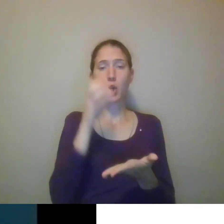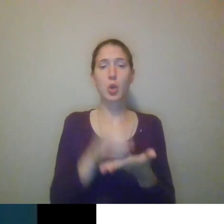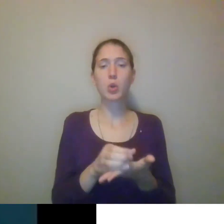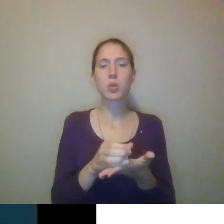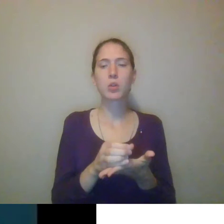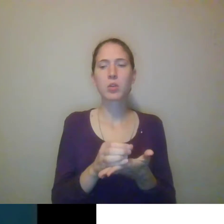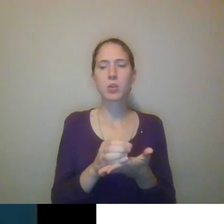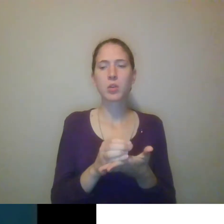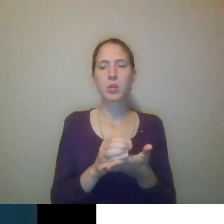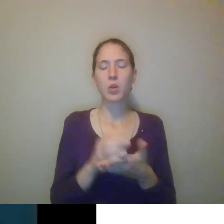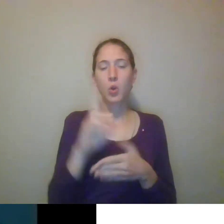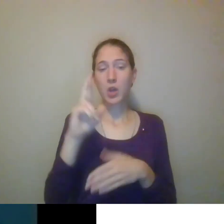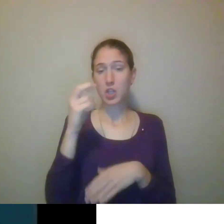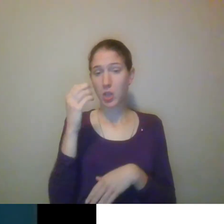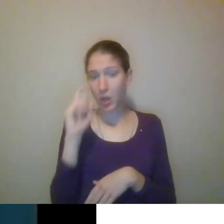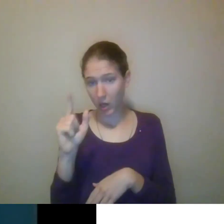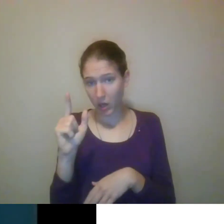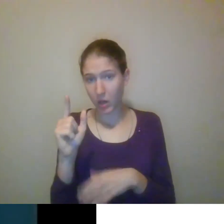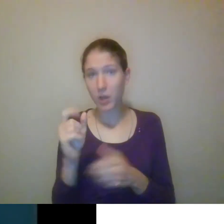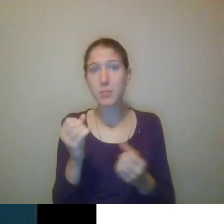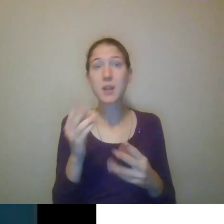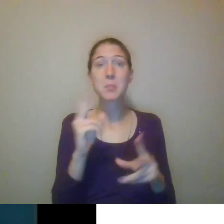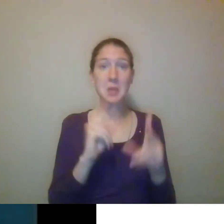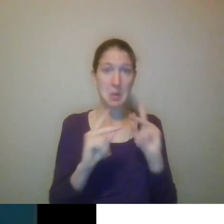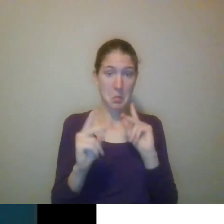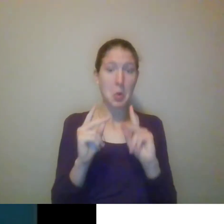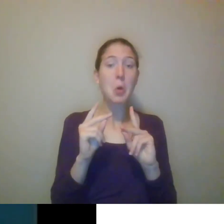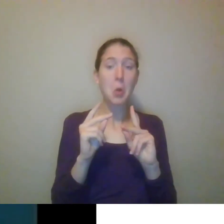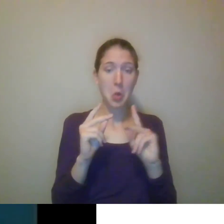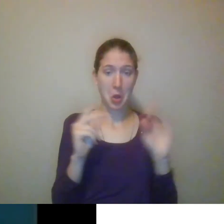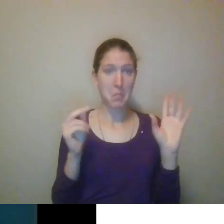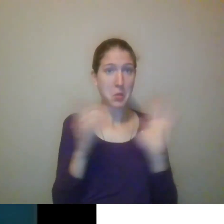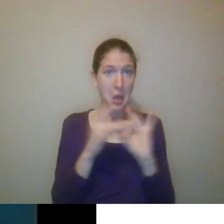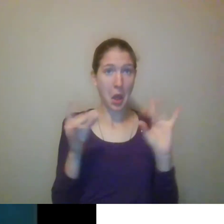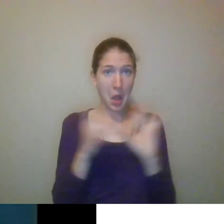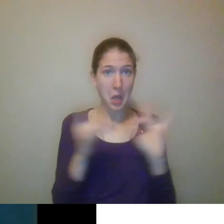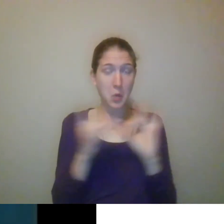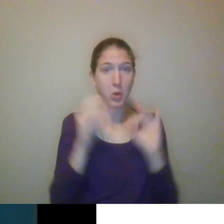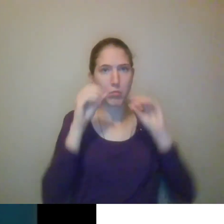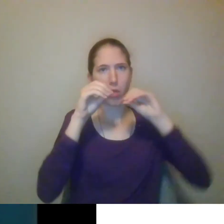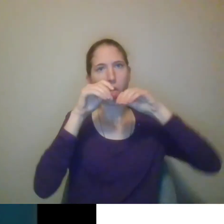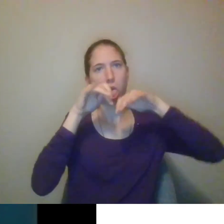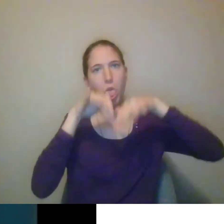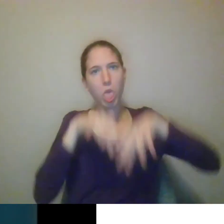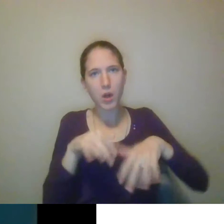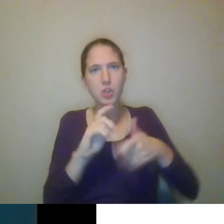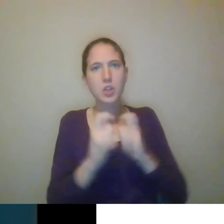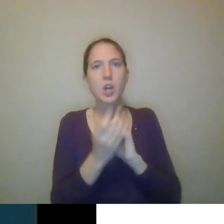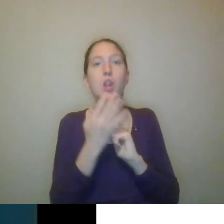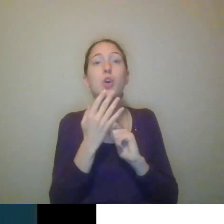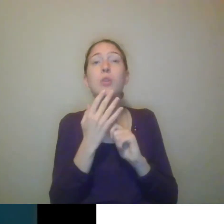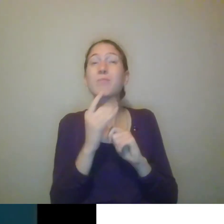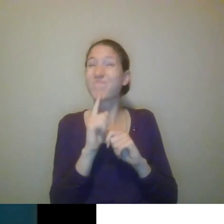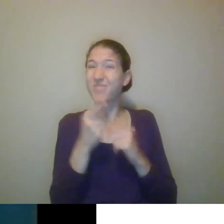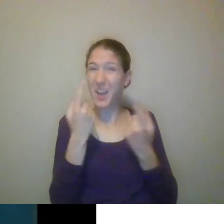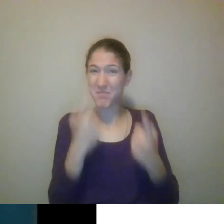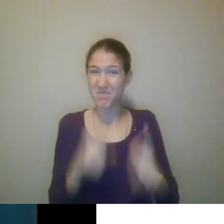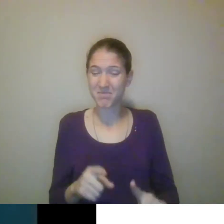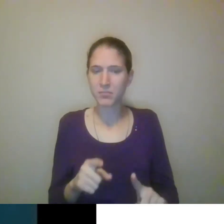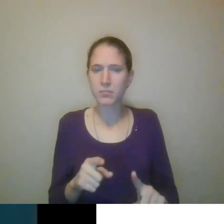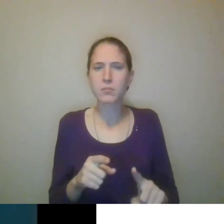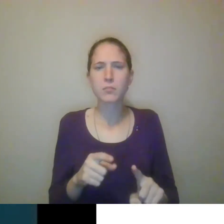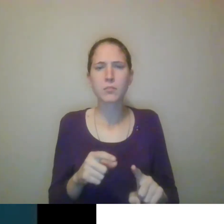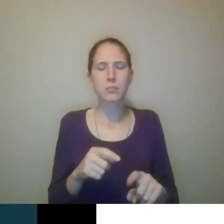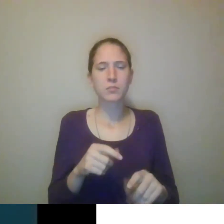All right? What Rachel and a lot of people have already said is starting to come true. All right? We no longer see, all right, is the water